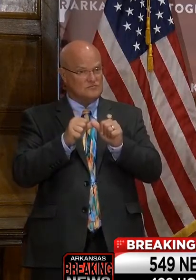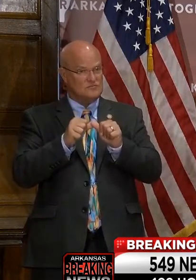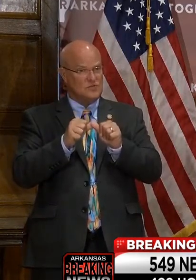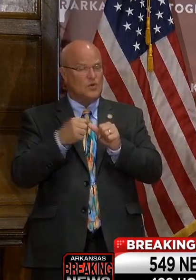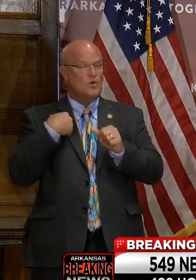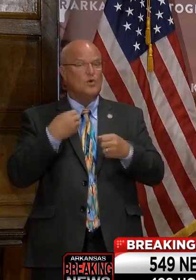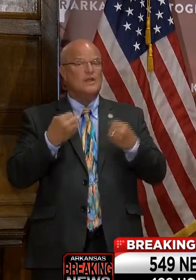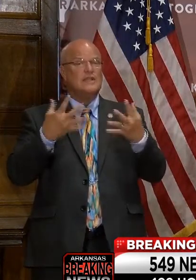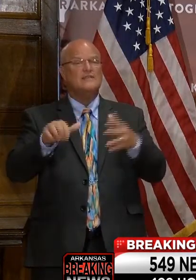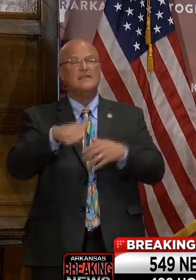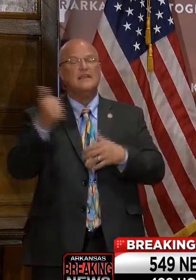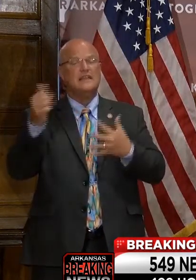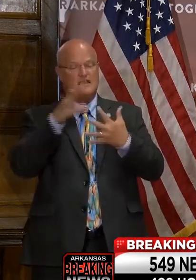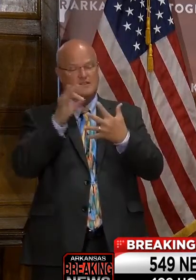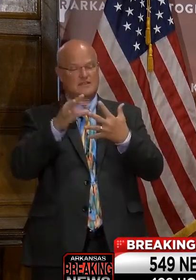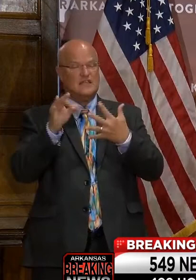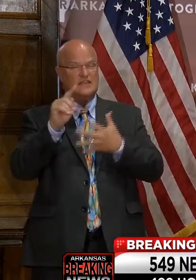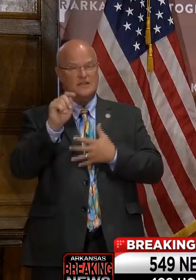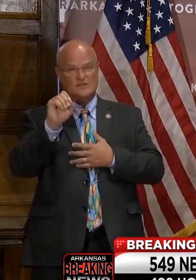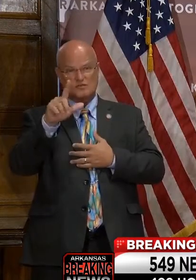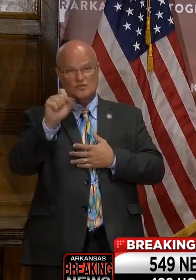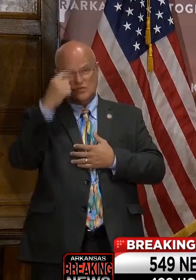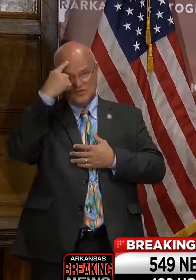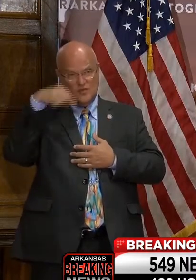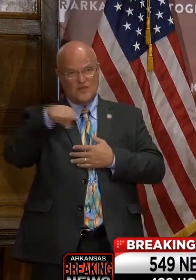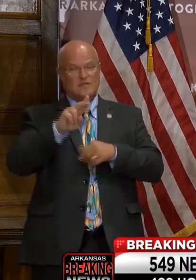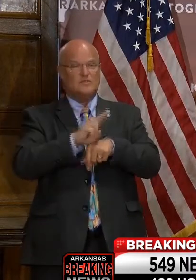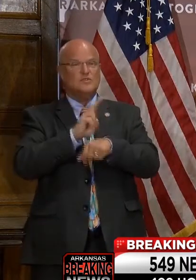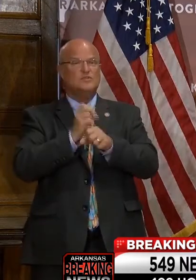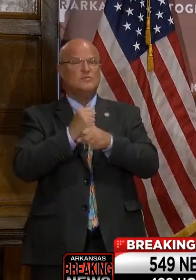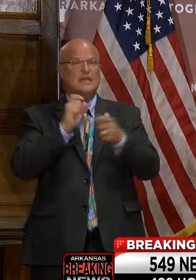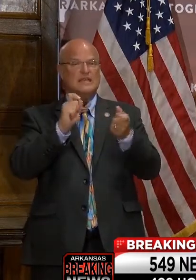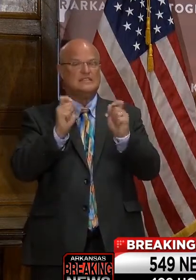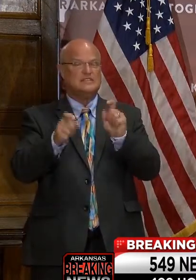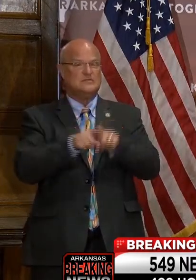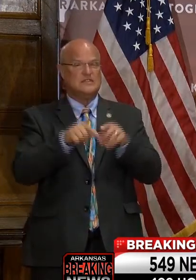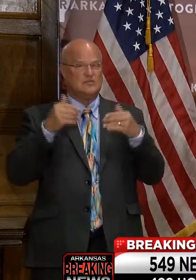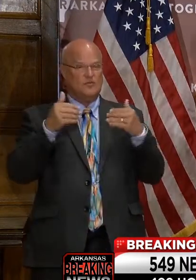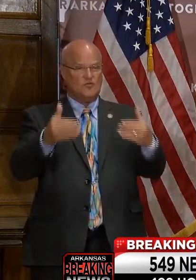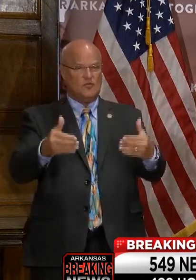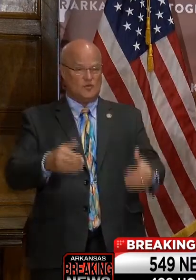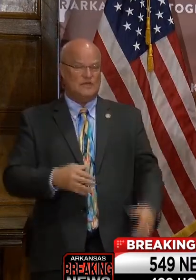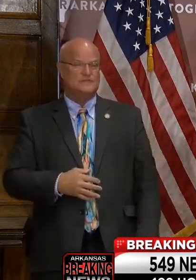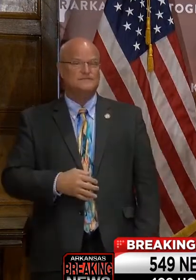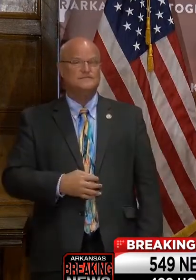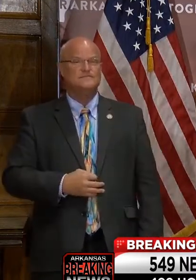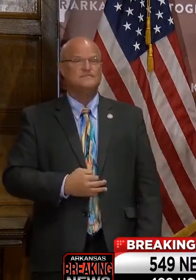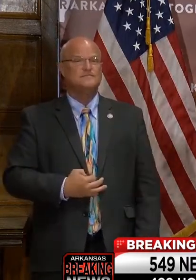simply giving another set of tools for them to use to make adjustments as they move forward.